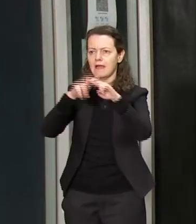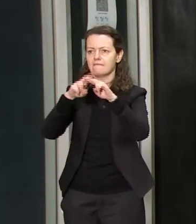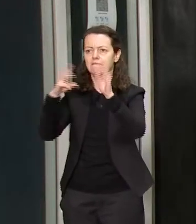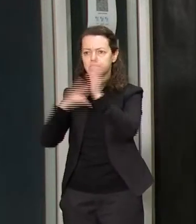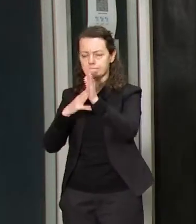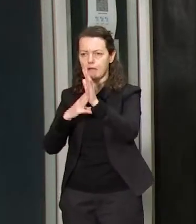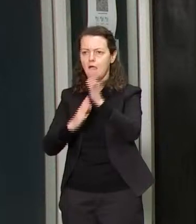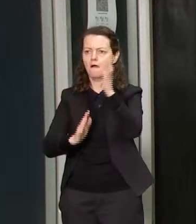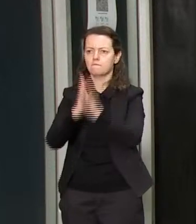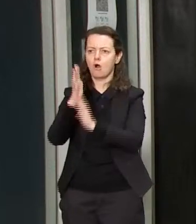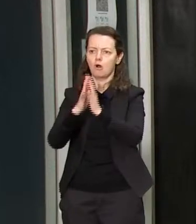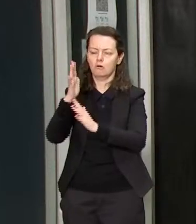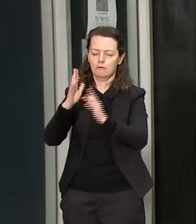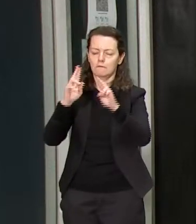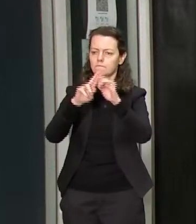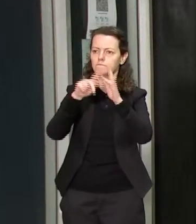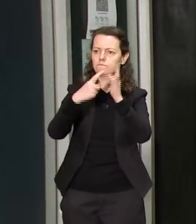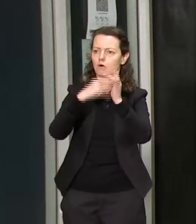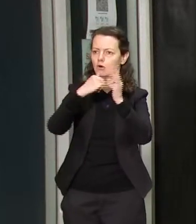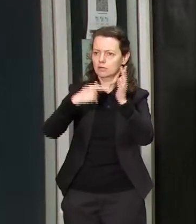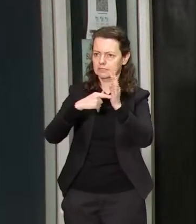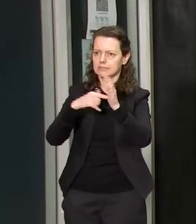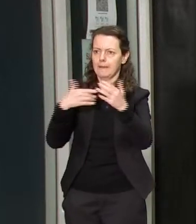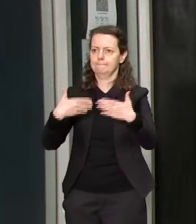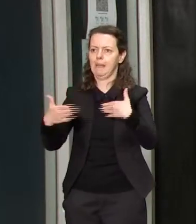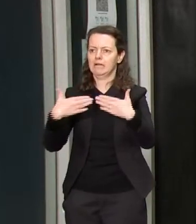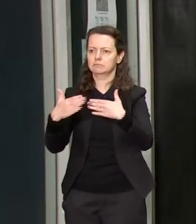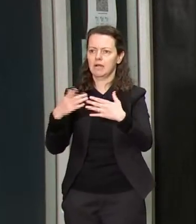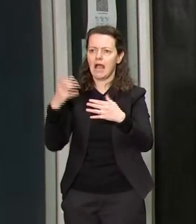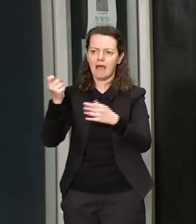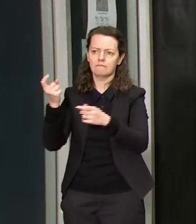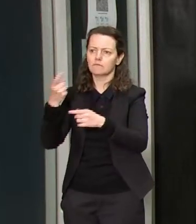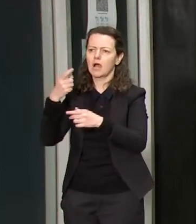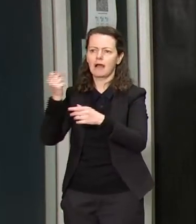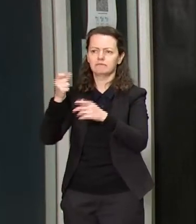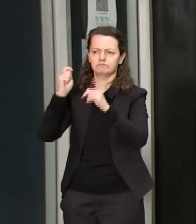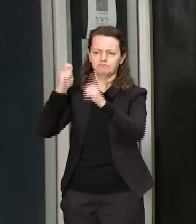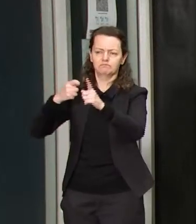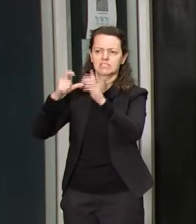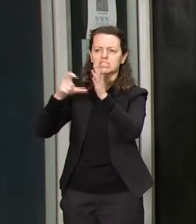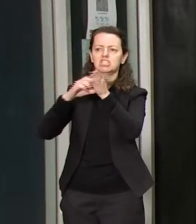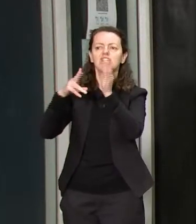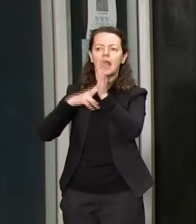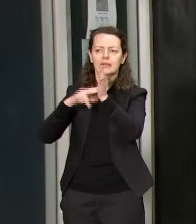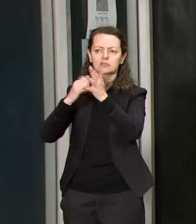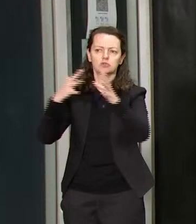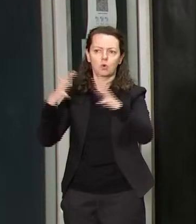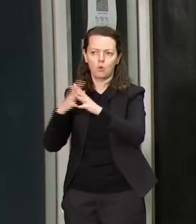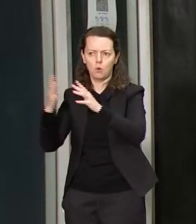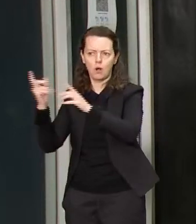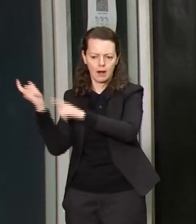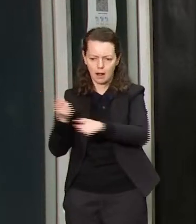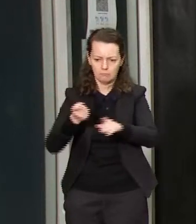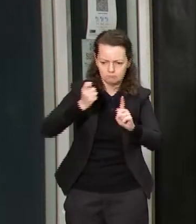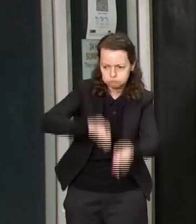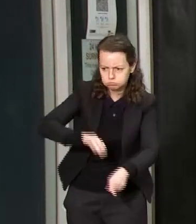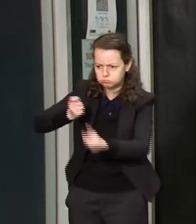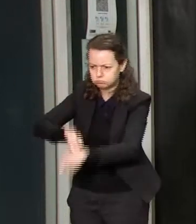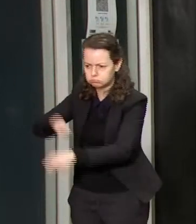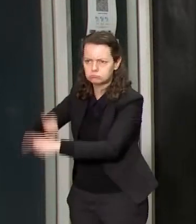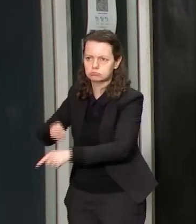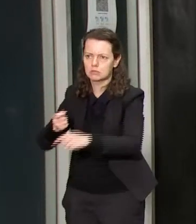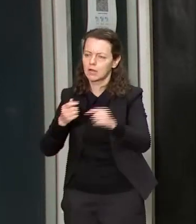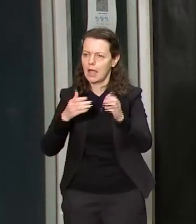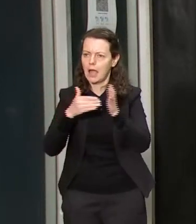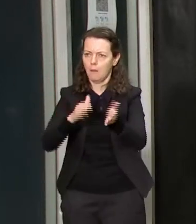Victoria that are now bringing in extra chainsaw crews to help clear those roads along the way. We also have the